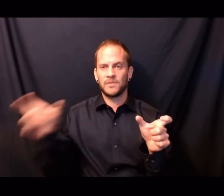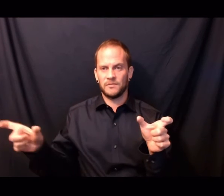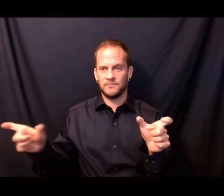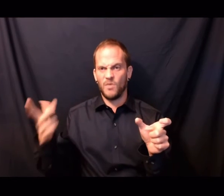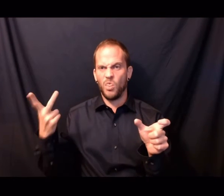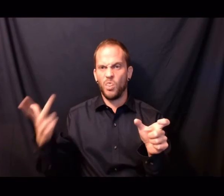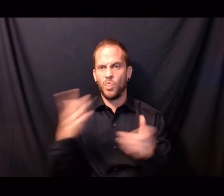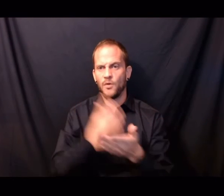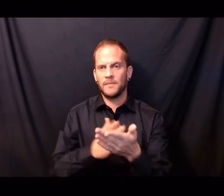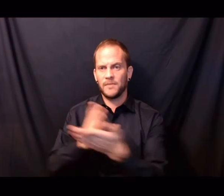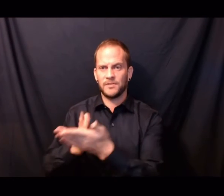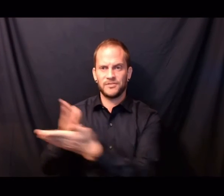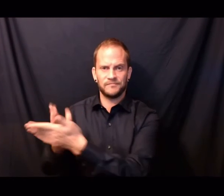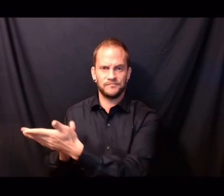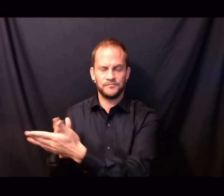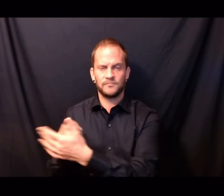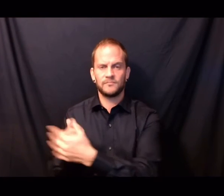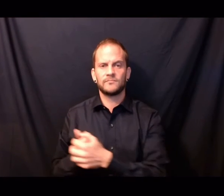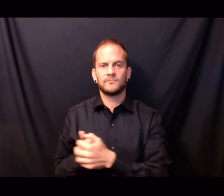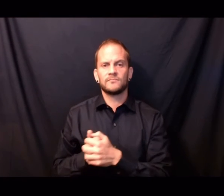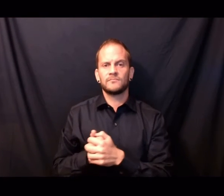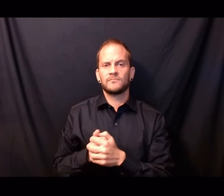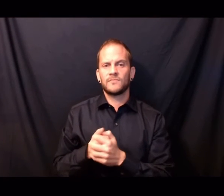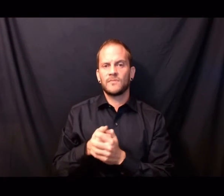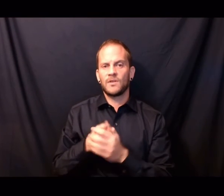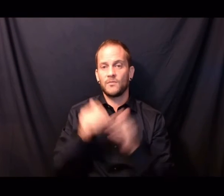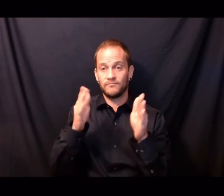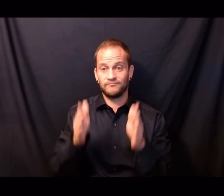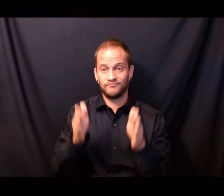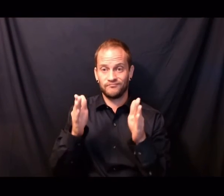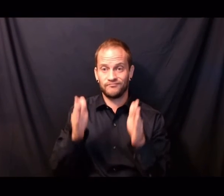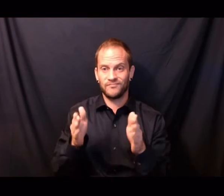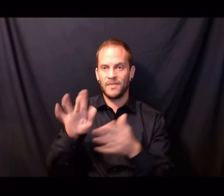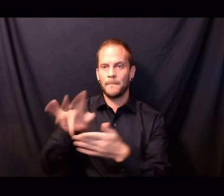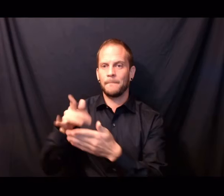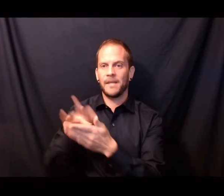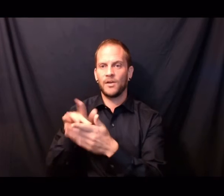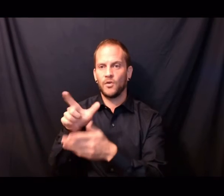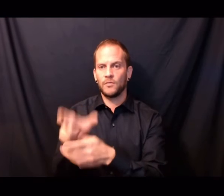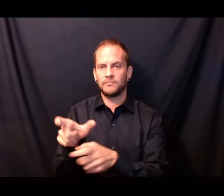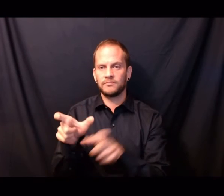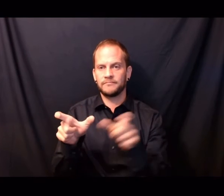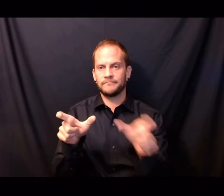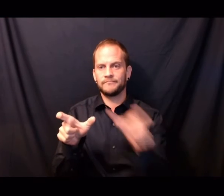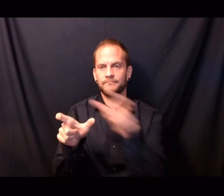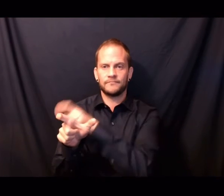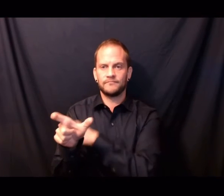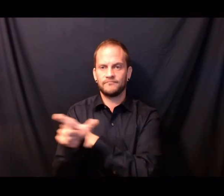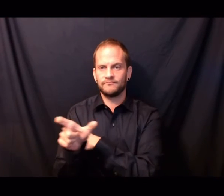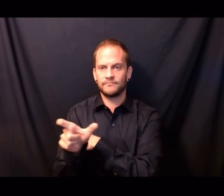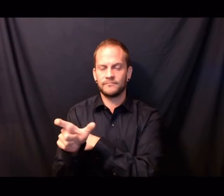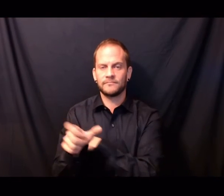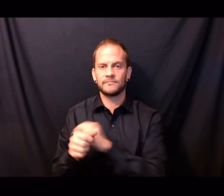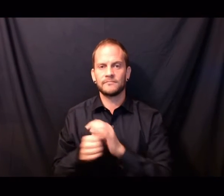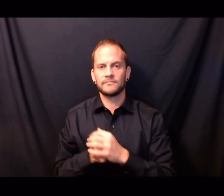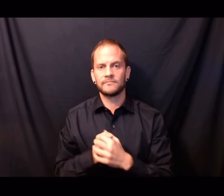all three of those sides. 7.4 plus negative 0.2 is 7.2. 7.4 plus x minus